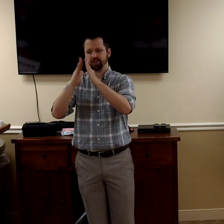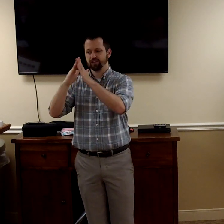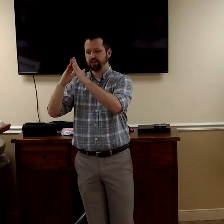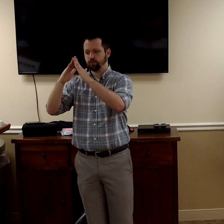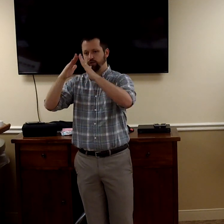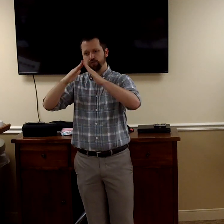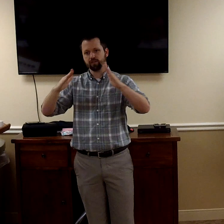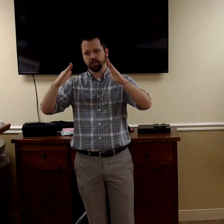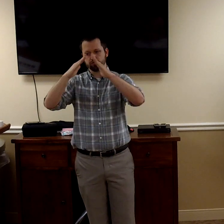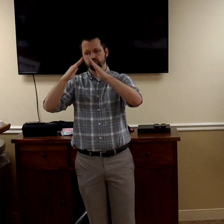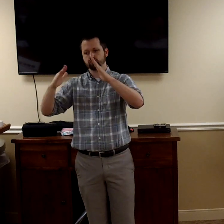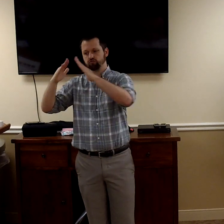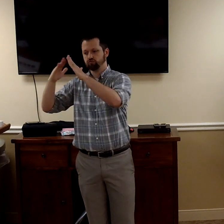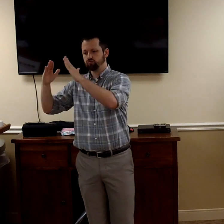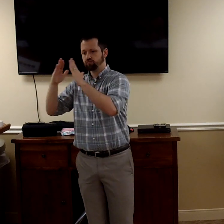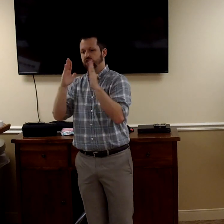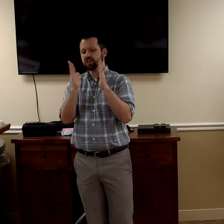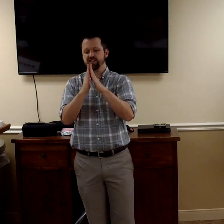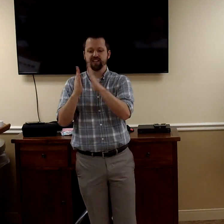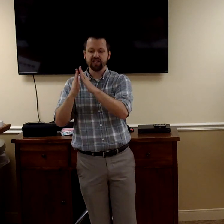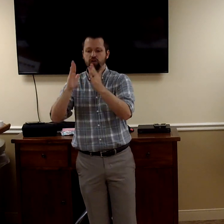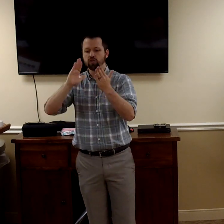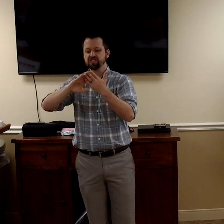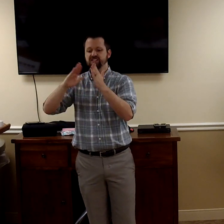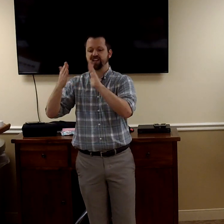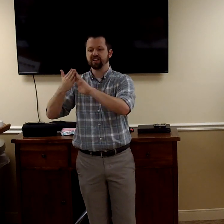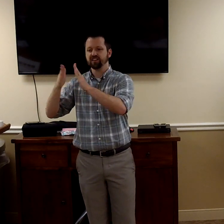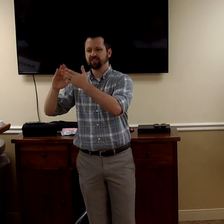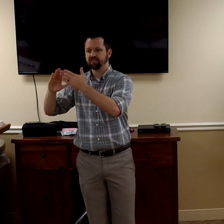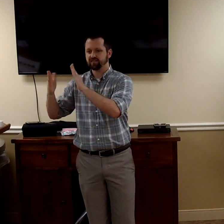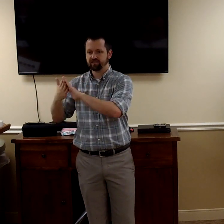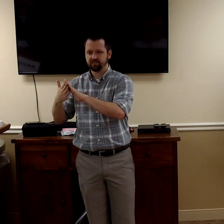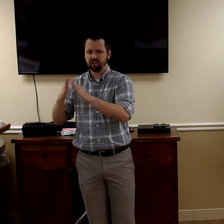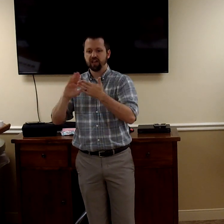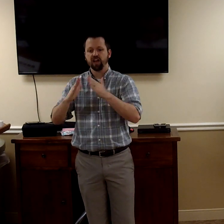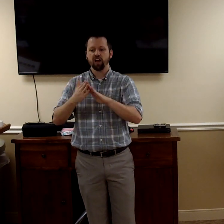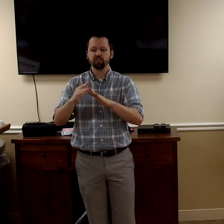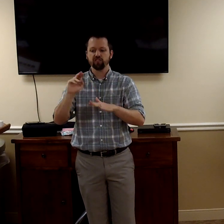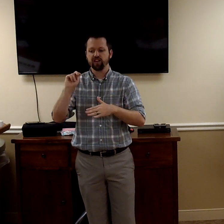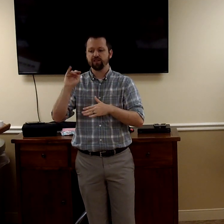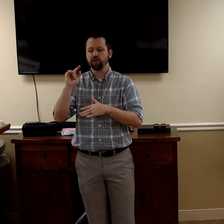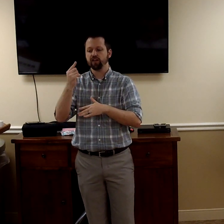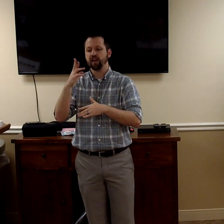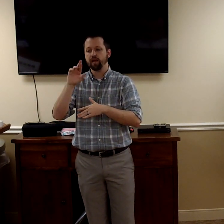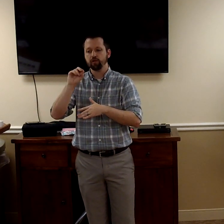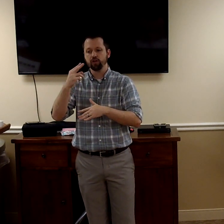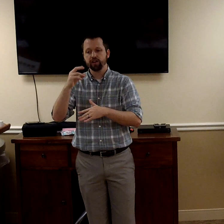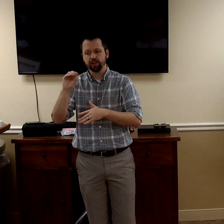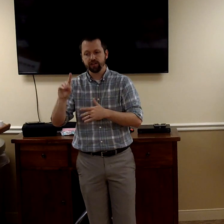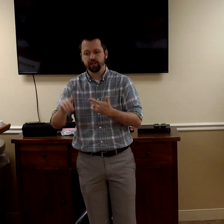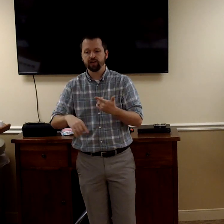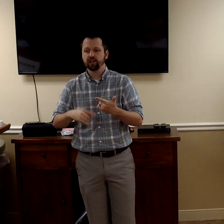Like roofs, like city or city. Also a sign for neighborhood,